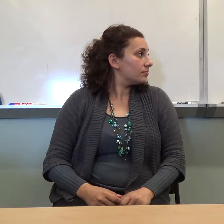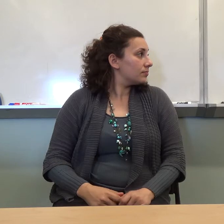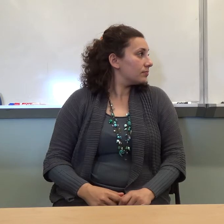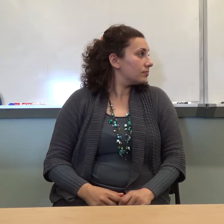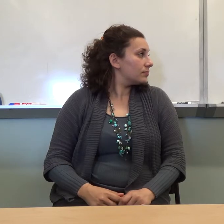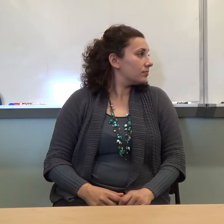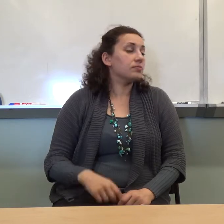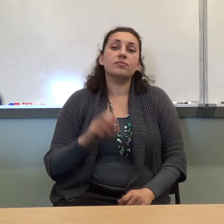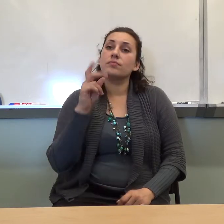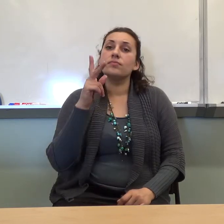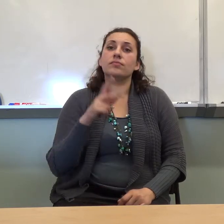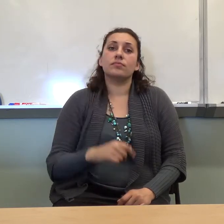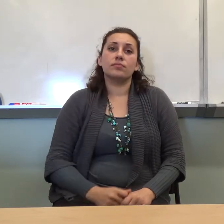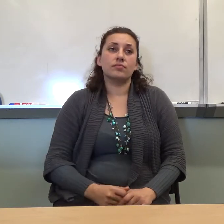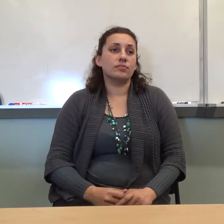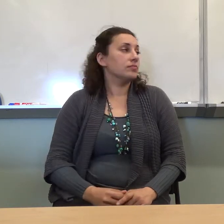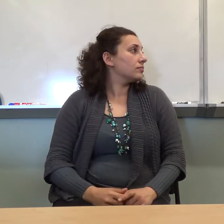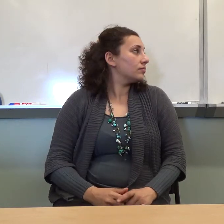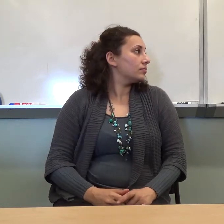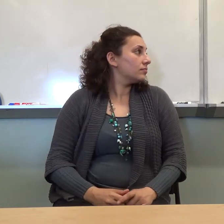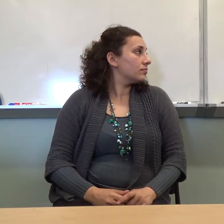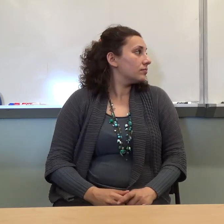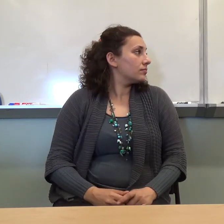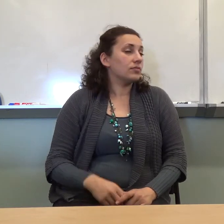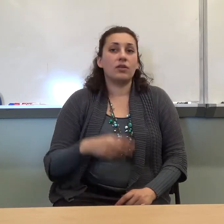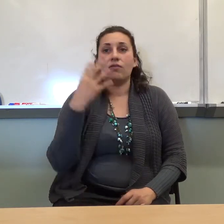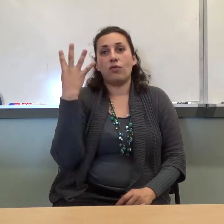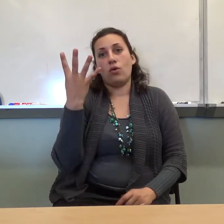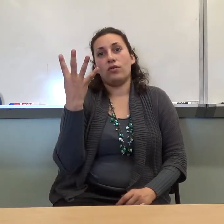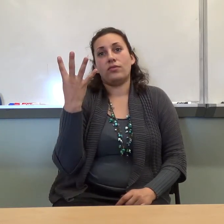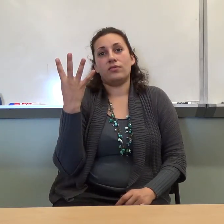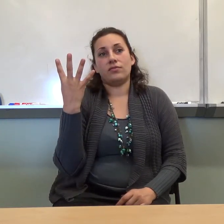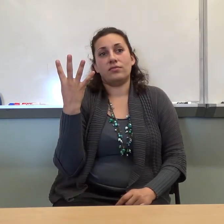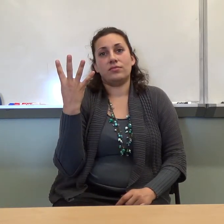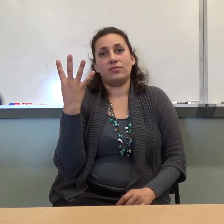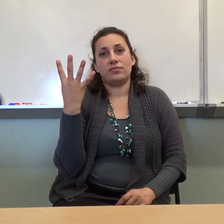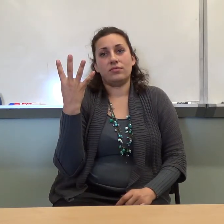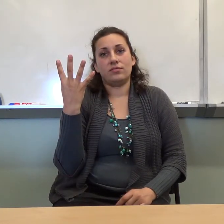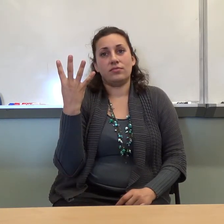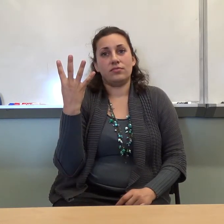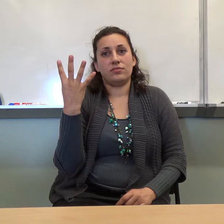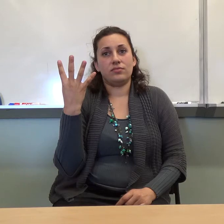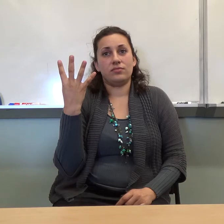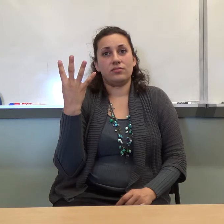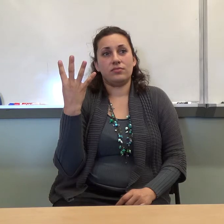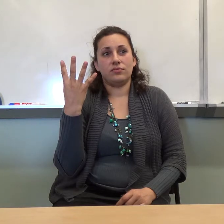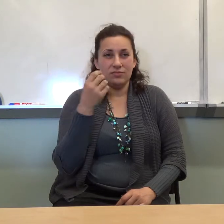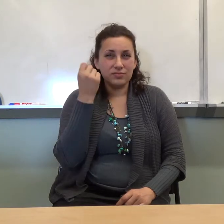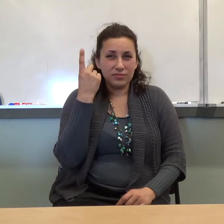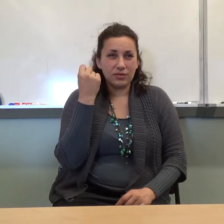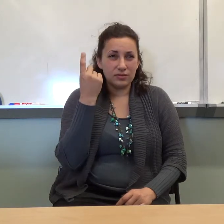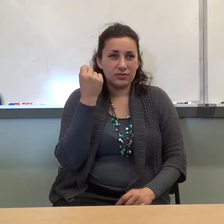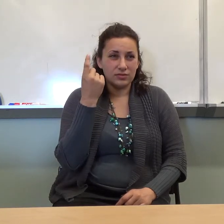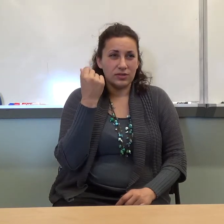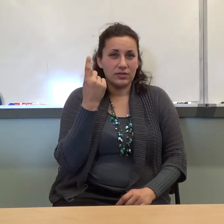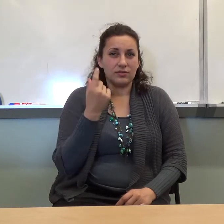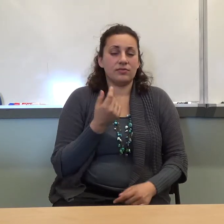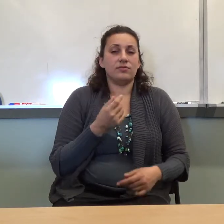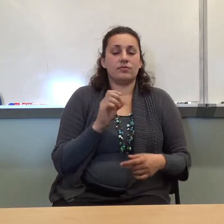All right, here we go. 4. So we're getting the idea. At this point, you know,